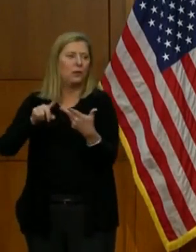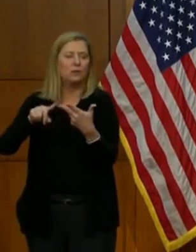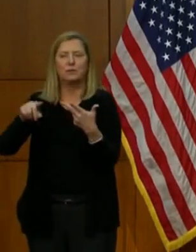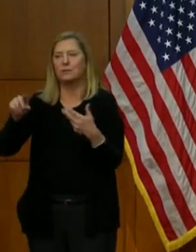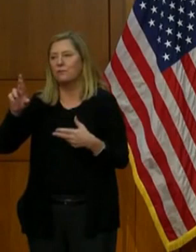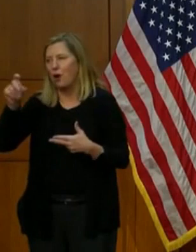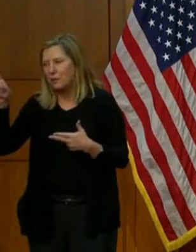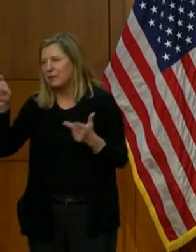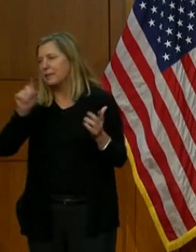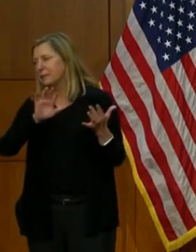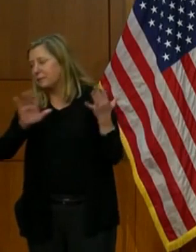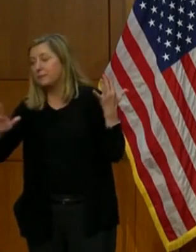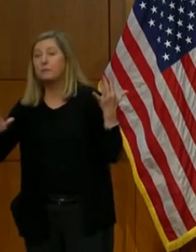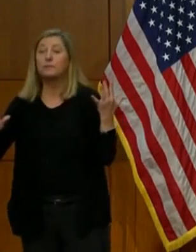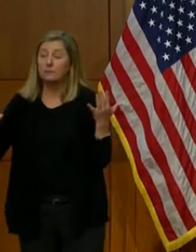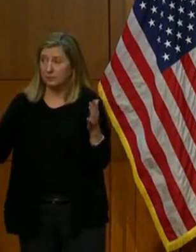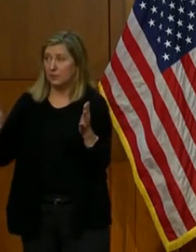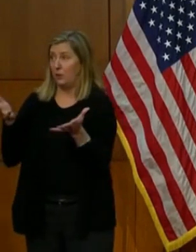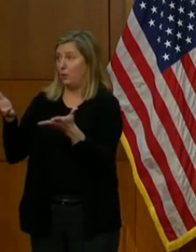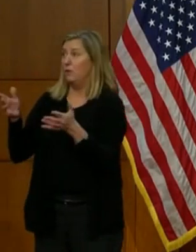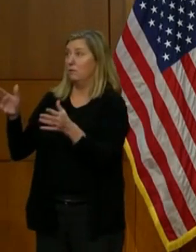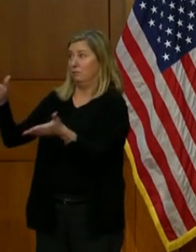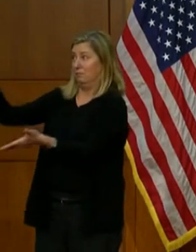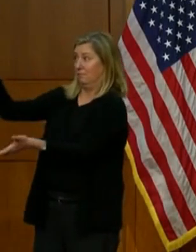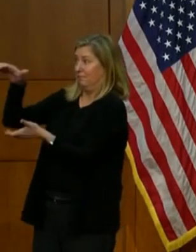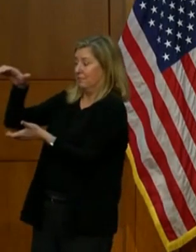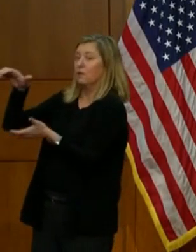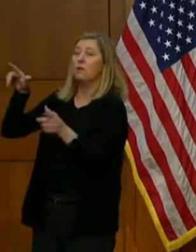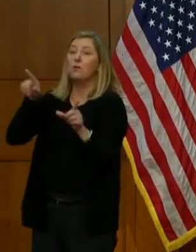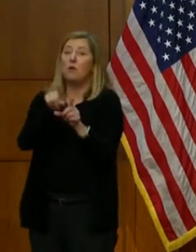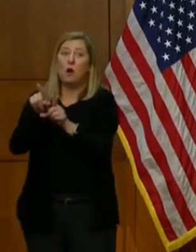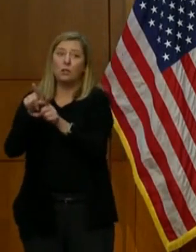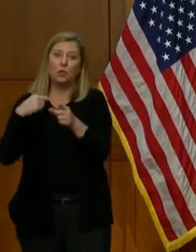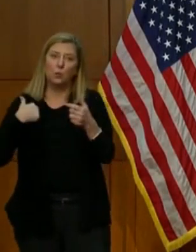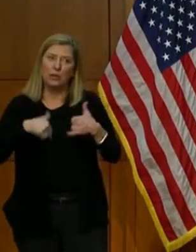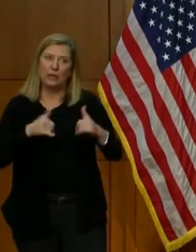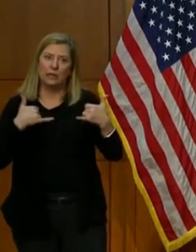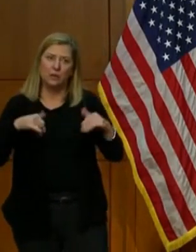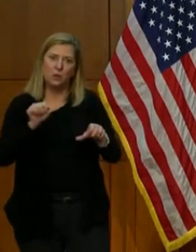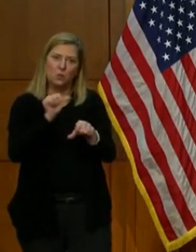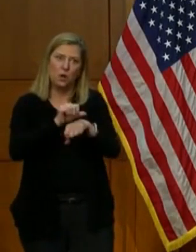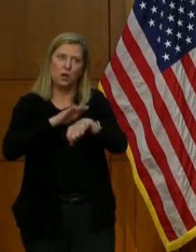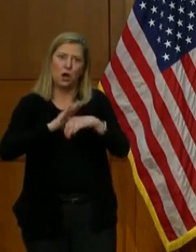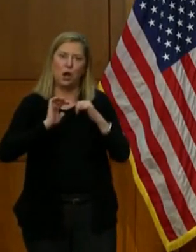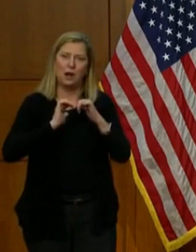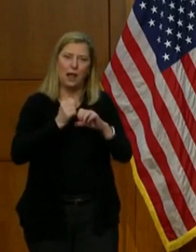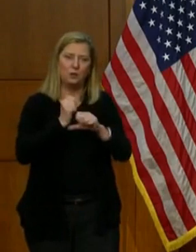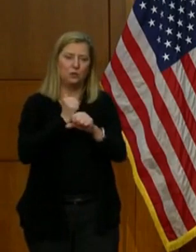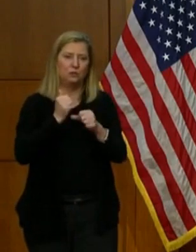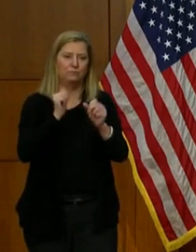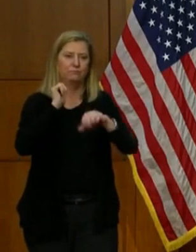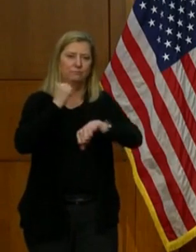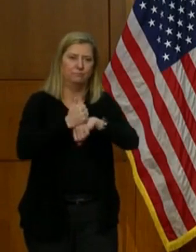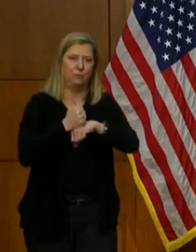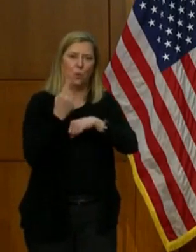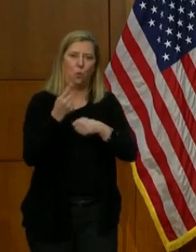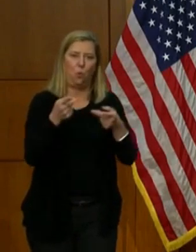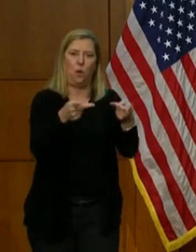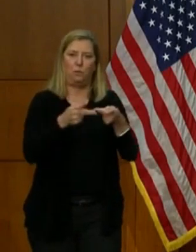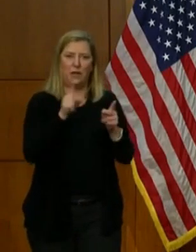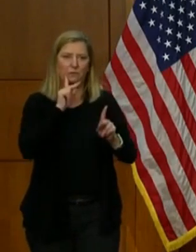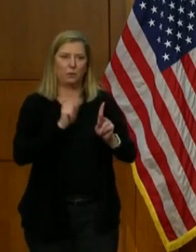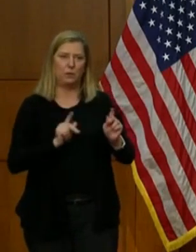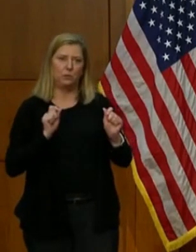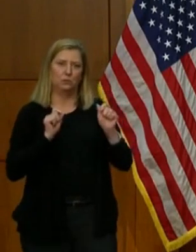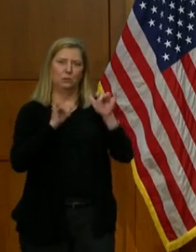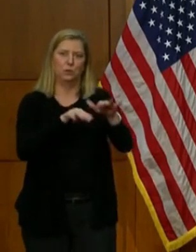providers. Simultaneously, we were working on plans and continue to work on plans for fixed site mass vaccination.